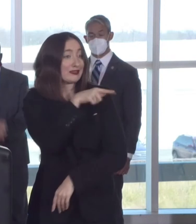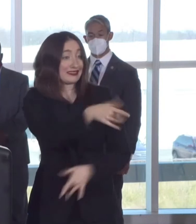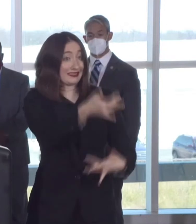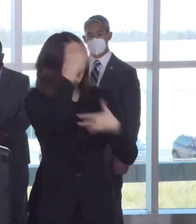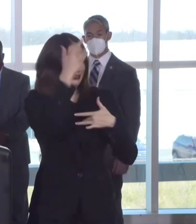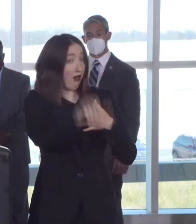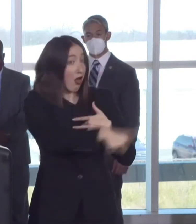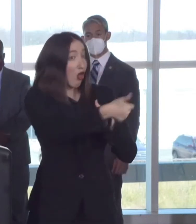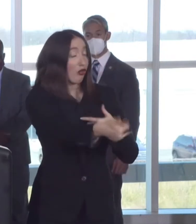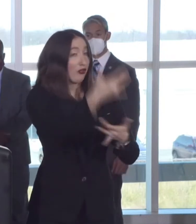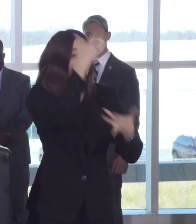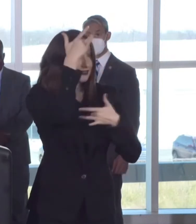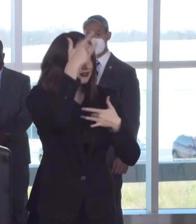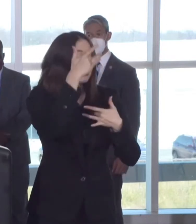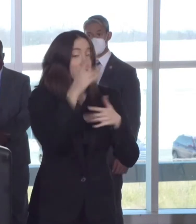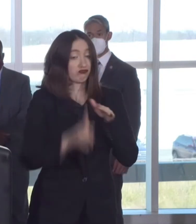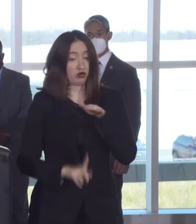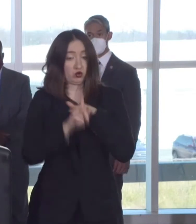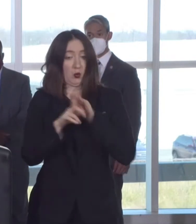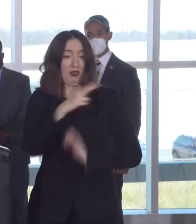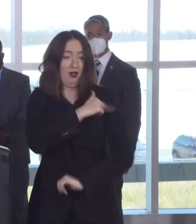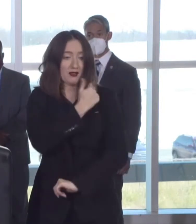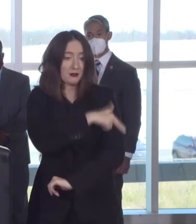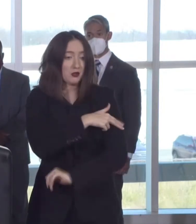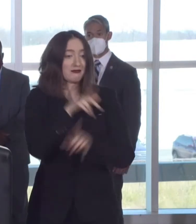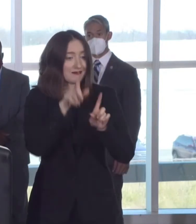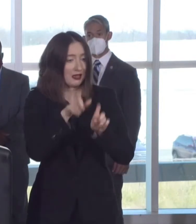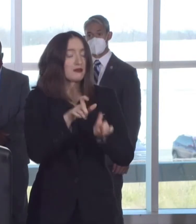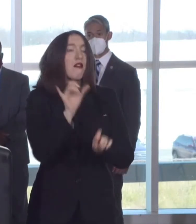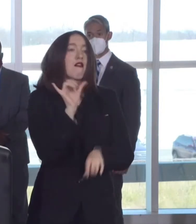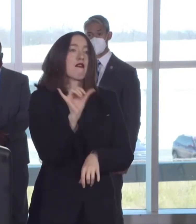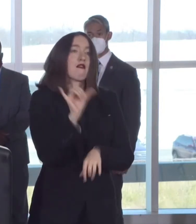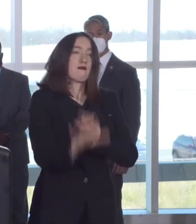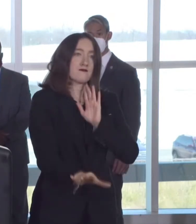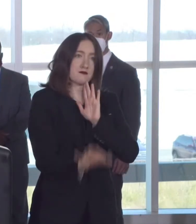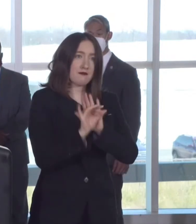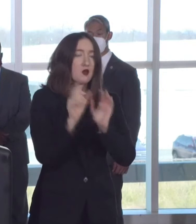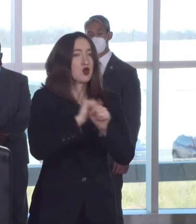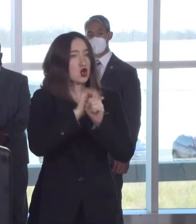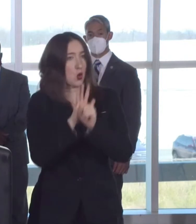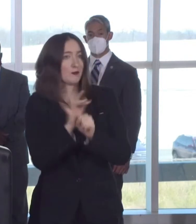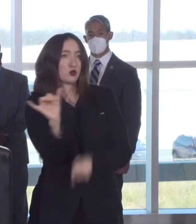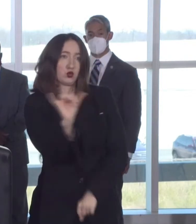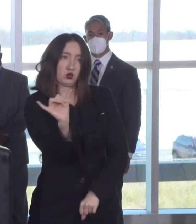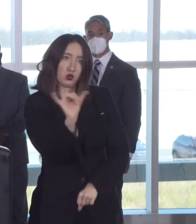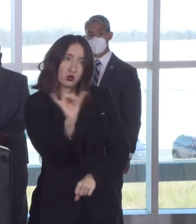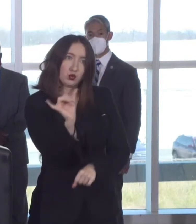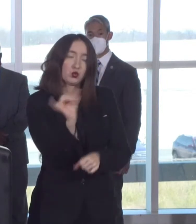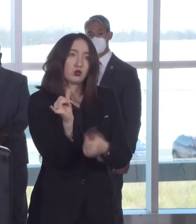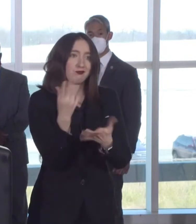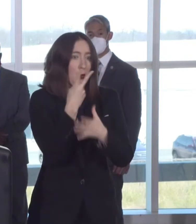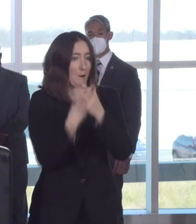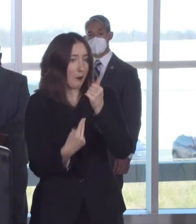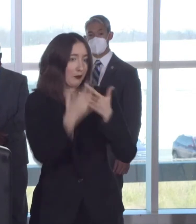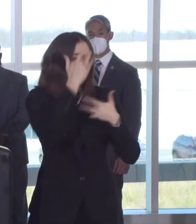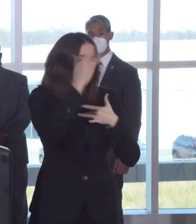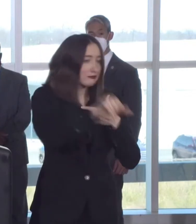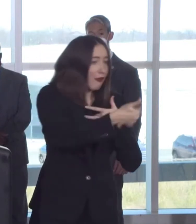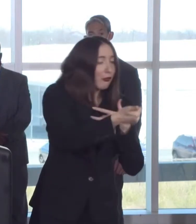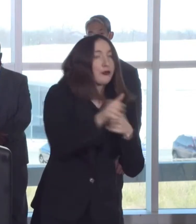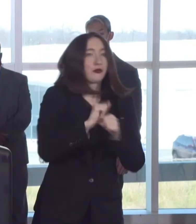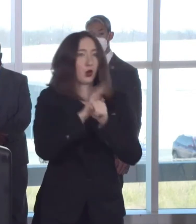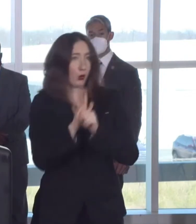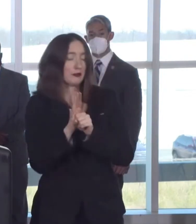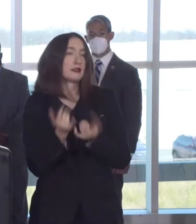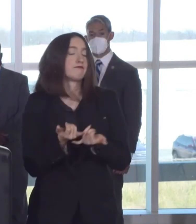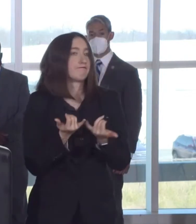But then when they come in, they're also tested and have COVID. So we still have quite a few people in the hospital, and the